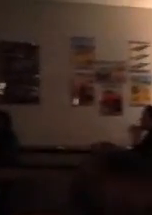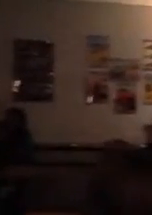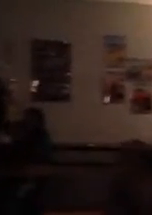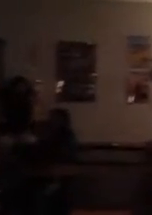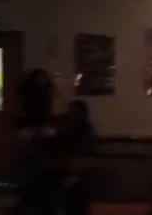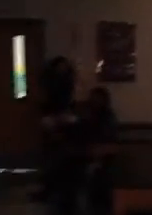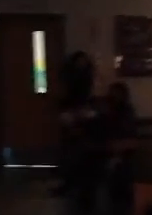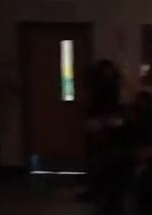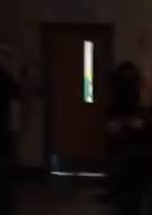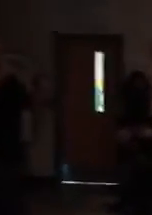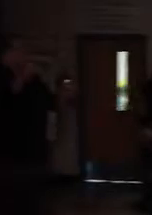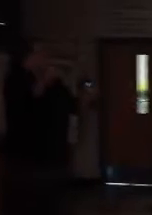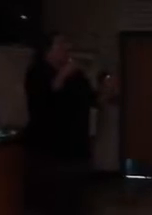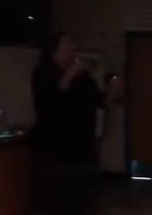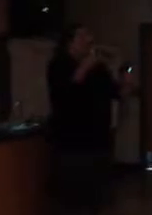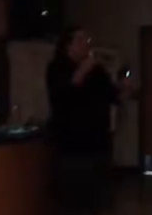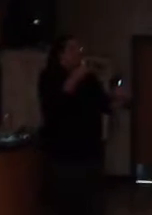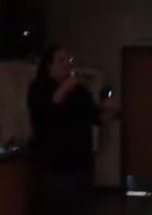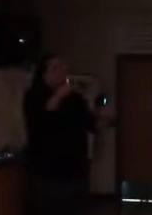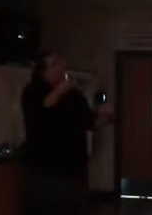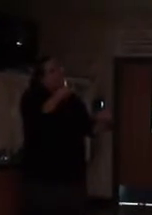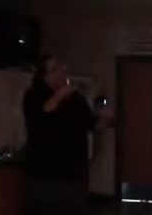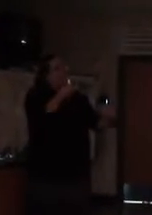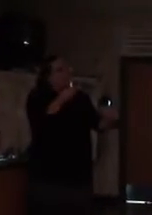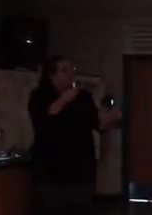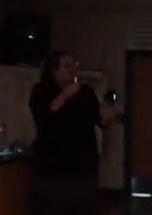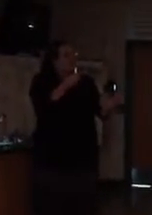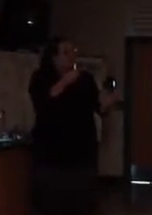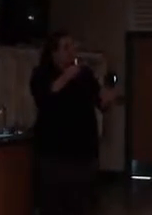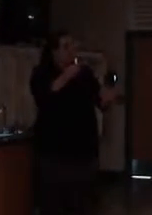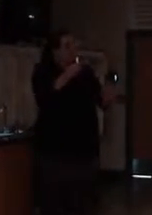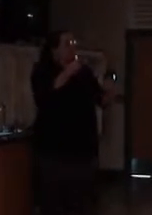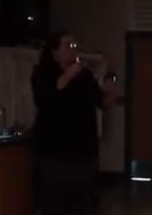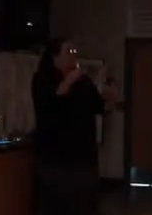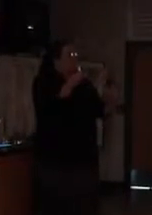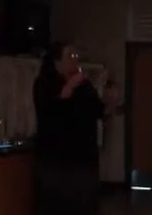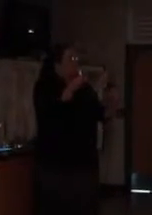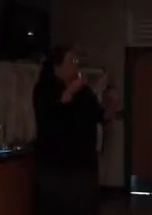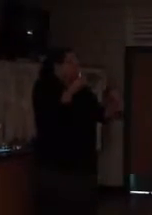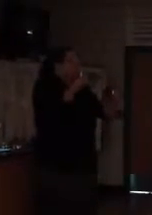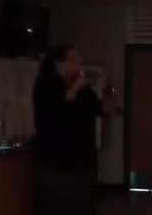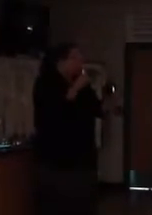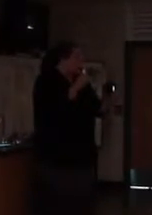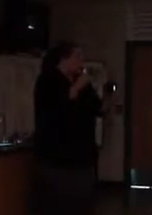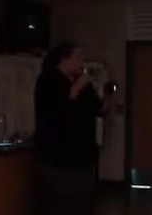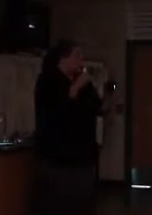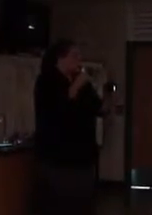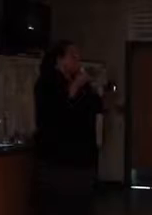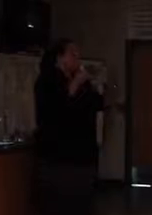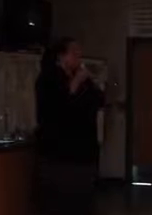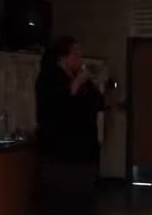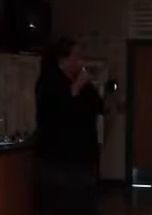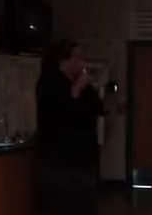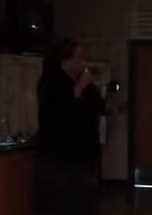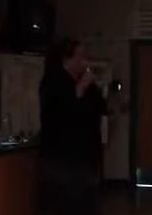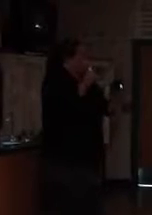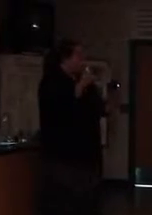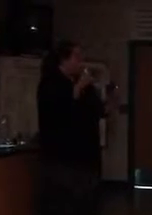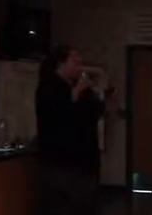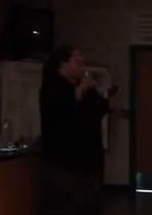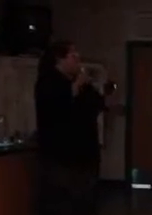done. 3s and 4s are showing some progress in learning. 5s and 6s, they're getting pretty